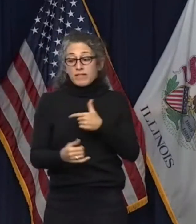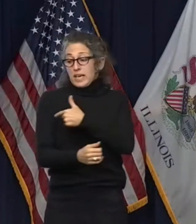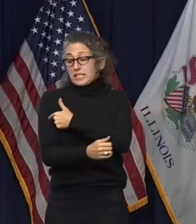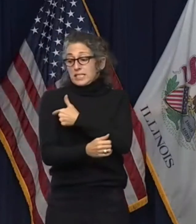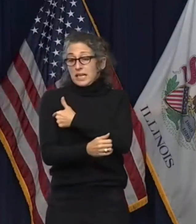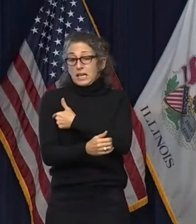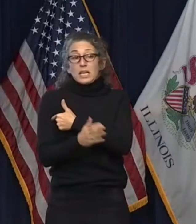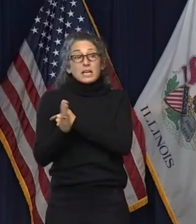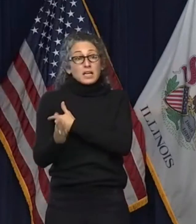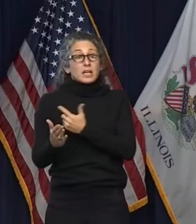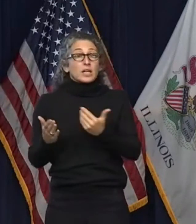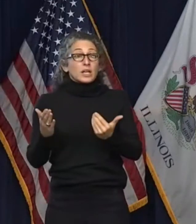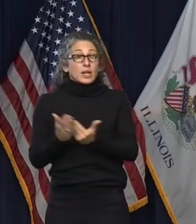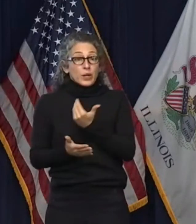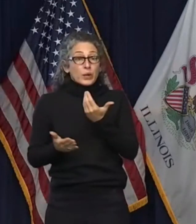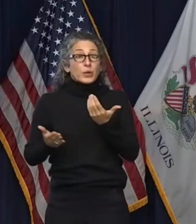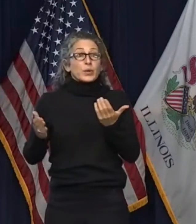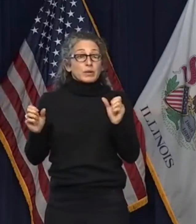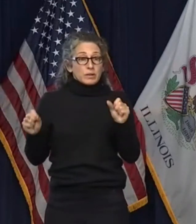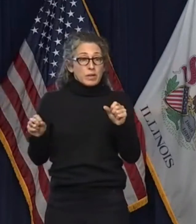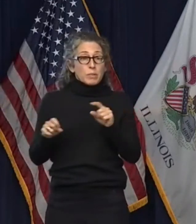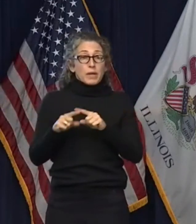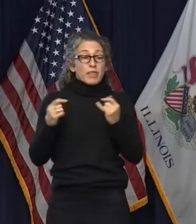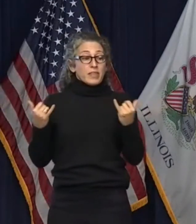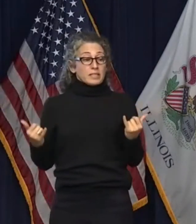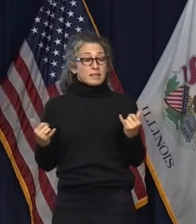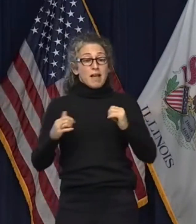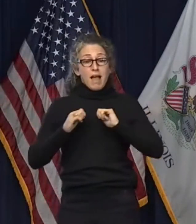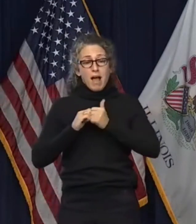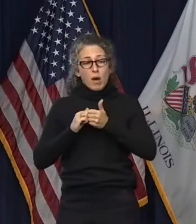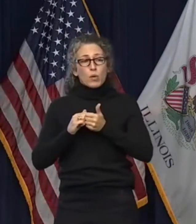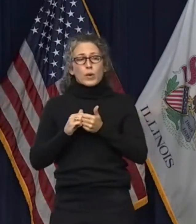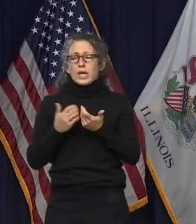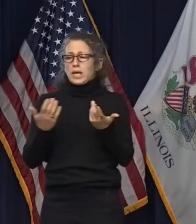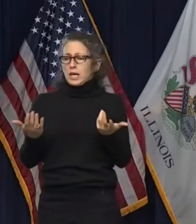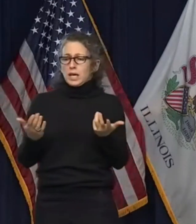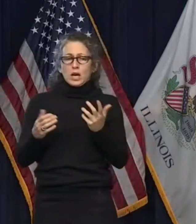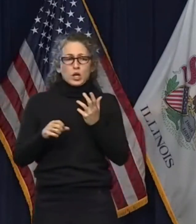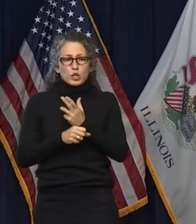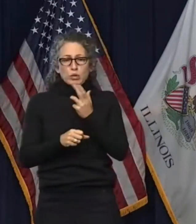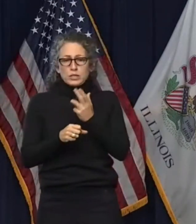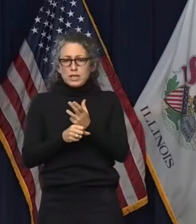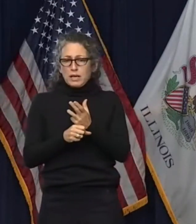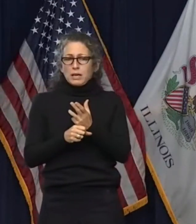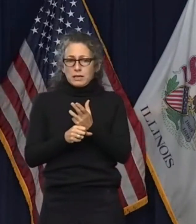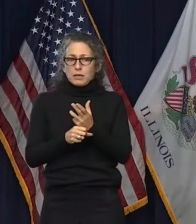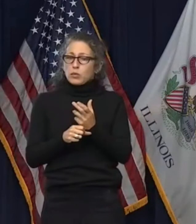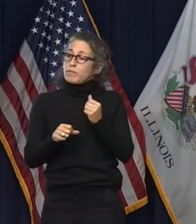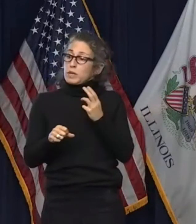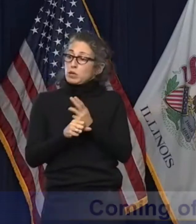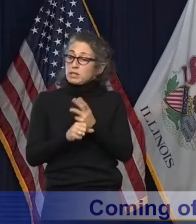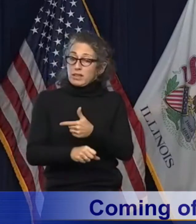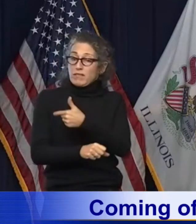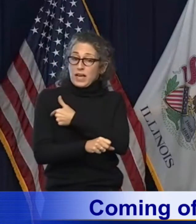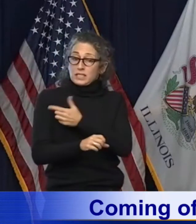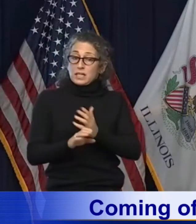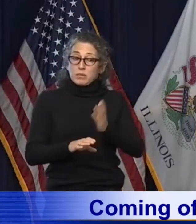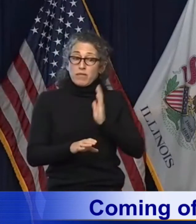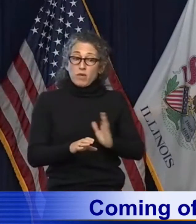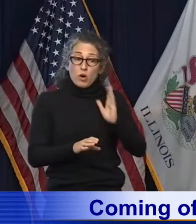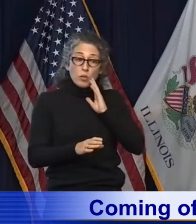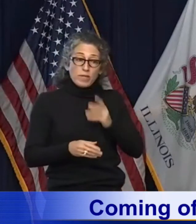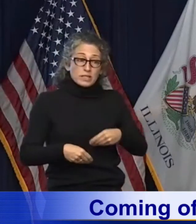years. We know that this platform that people are concerned about because it's new, we know that it's been used in other instances. It's been used to